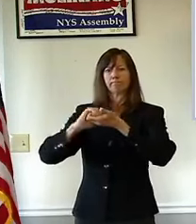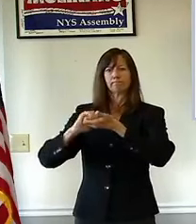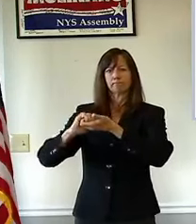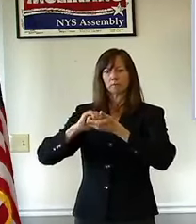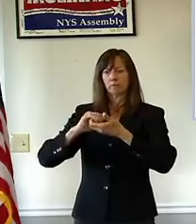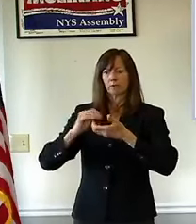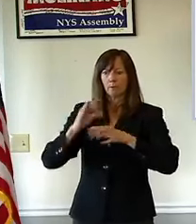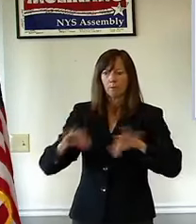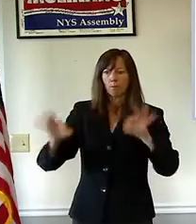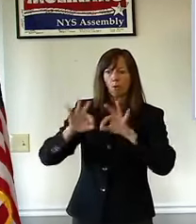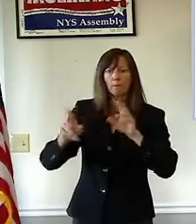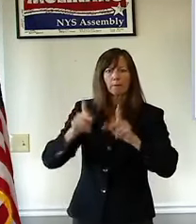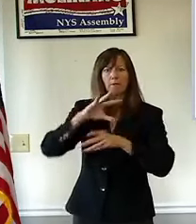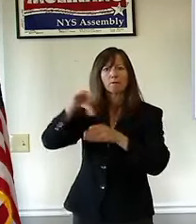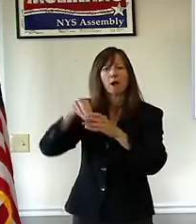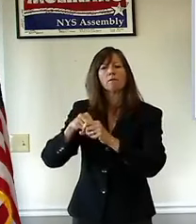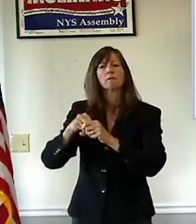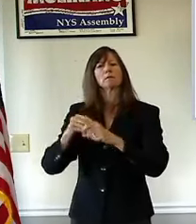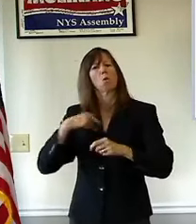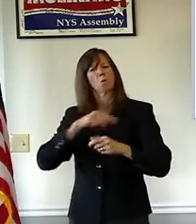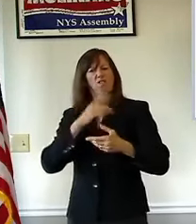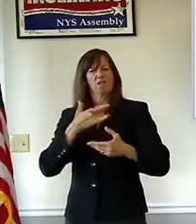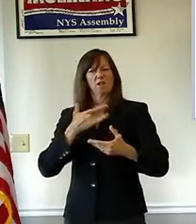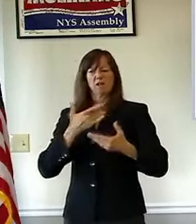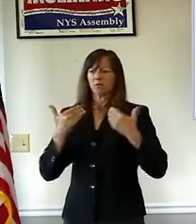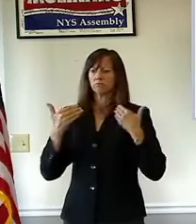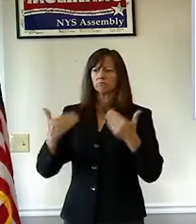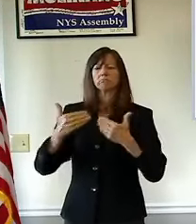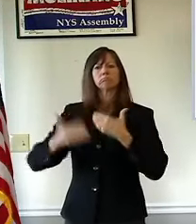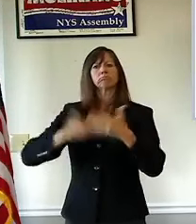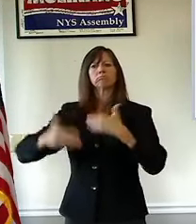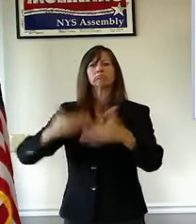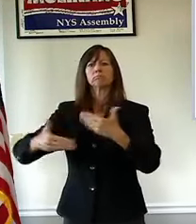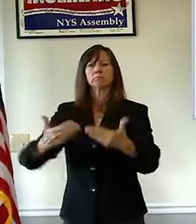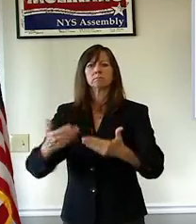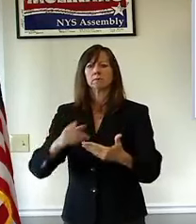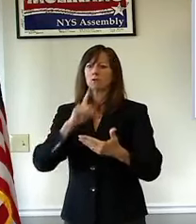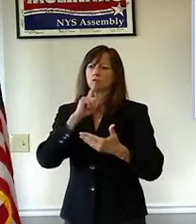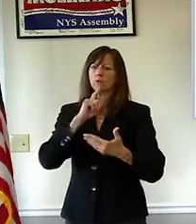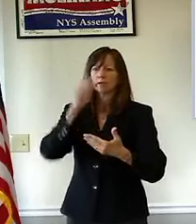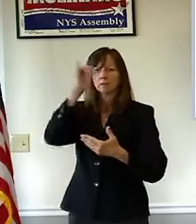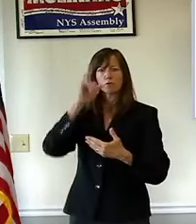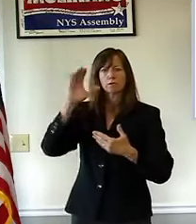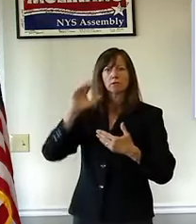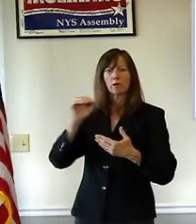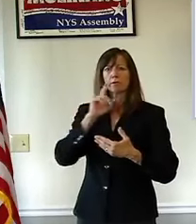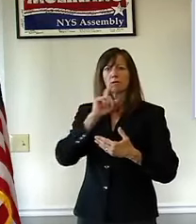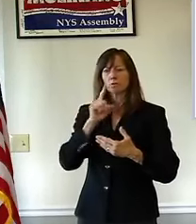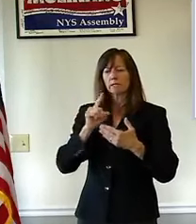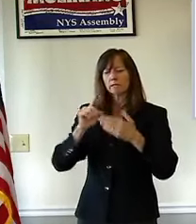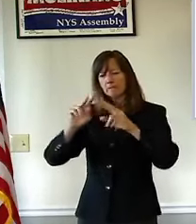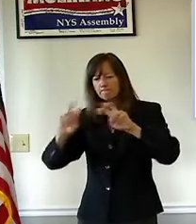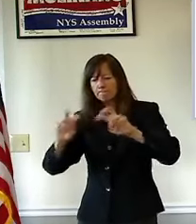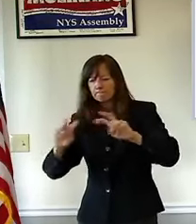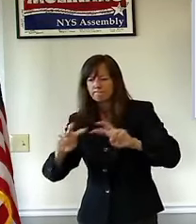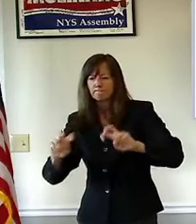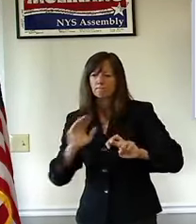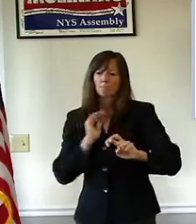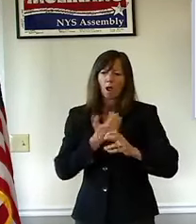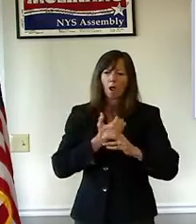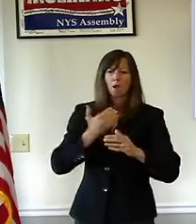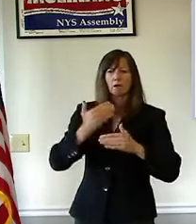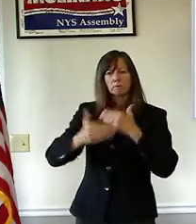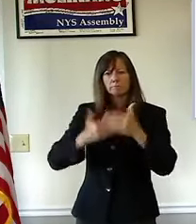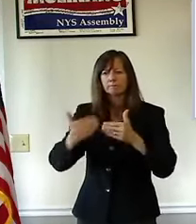going full speed ahead to support law enforcement in its effort to really look internally and to meet the public's expectation, the